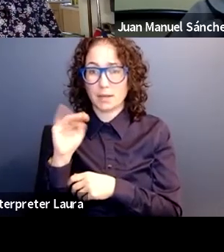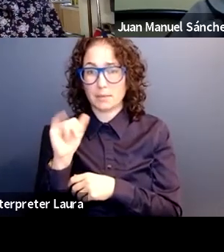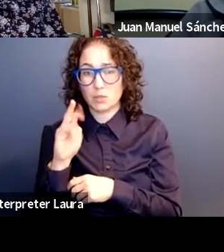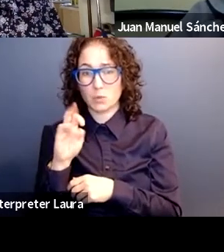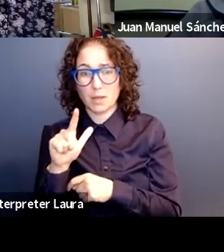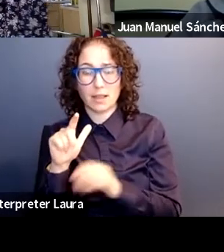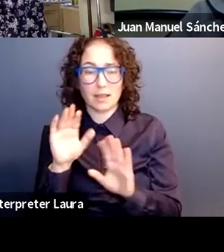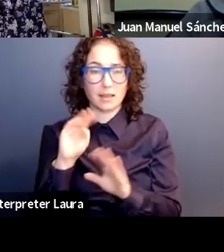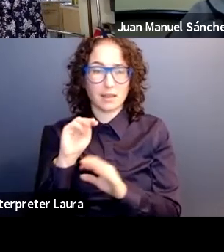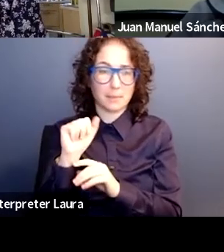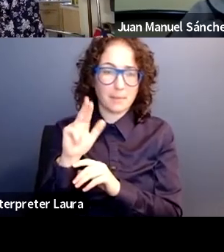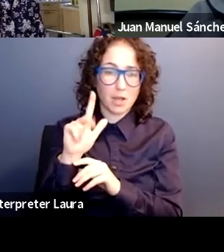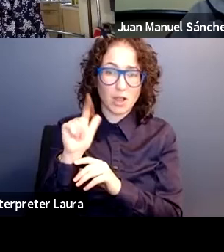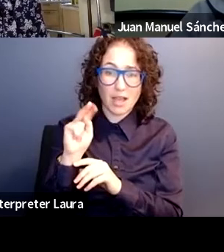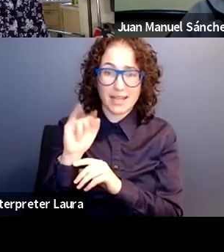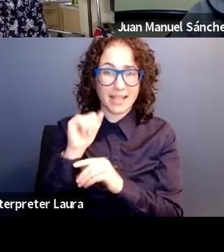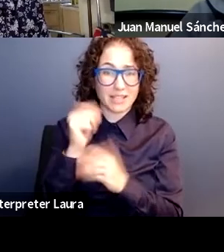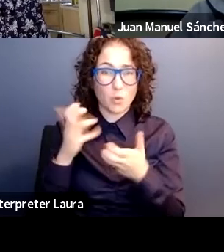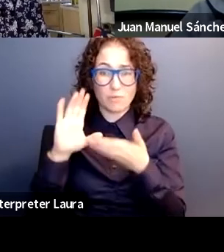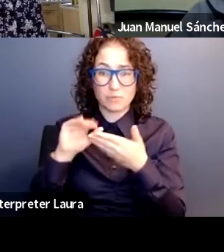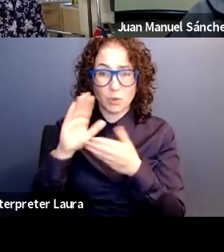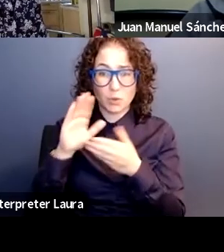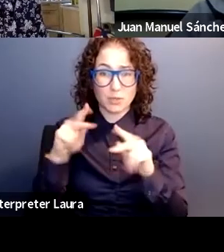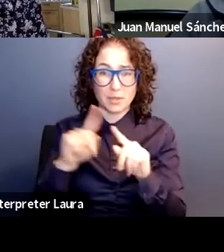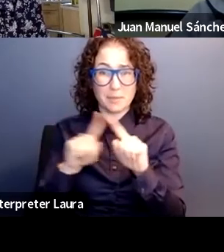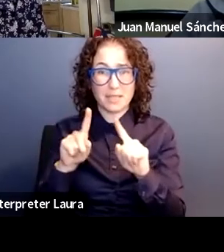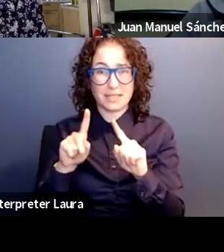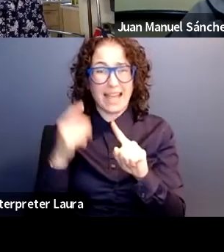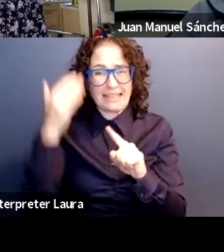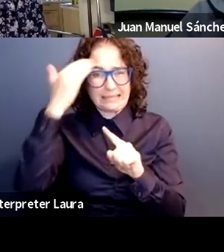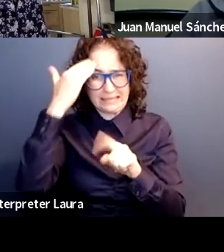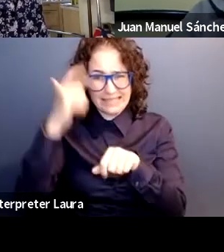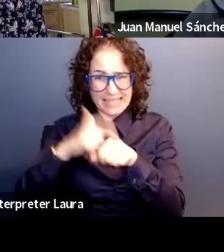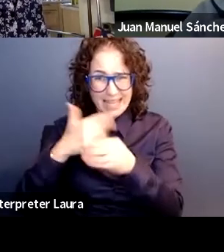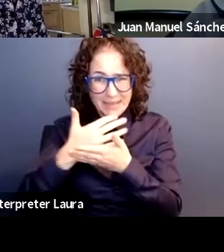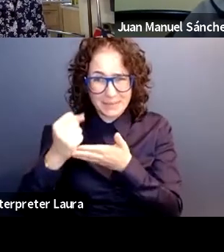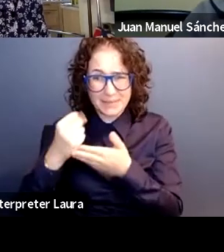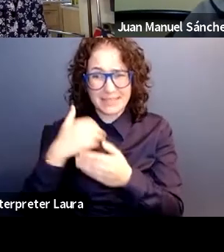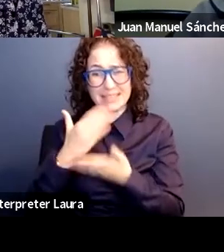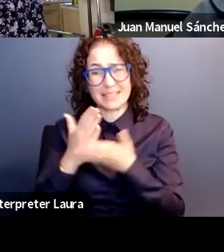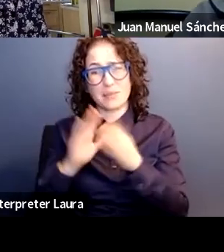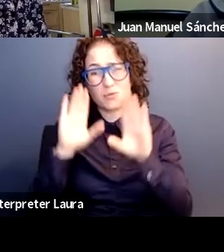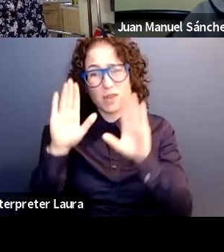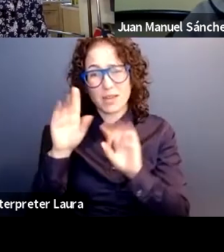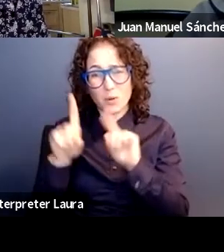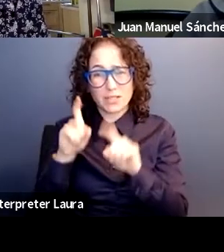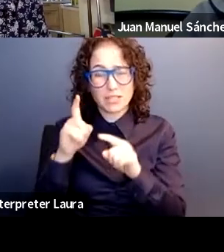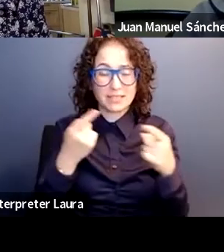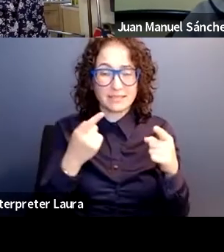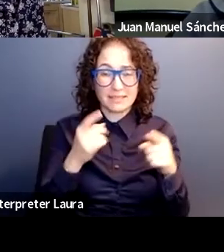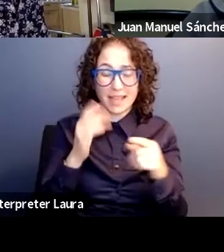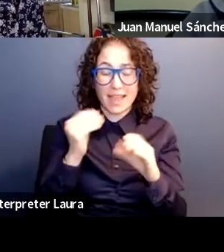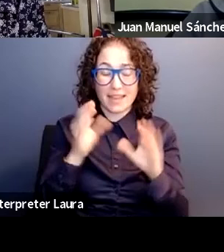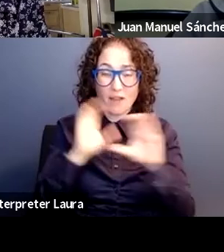wish to diminish your opportunity to weigh in on this, but I'm mindful of the time, and we've got some great conversation going on in the